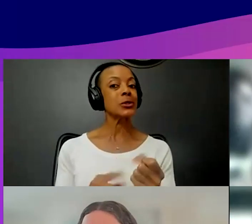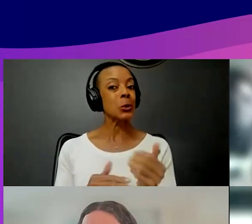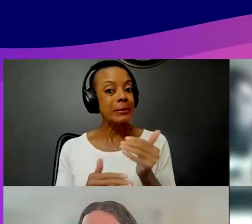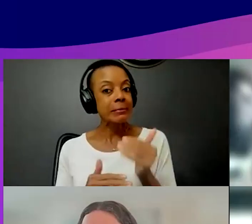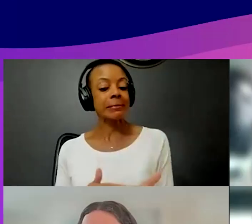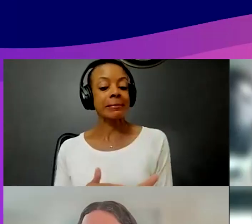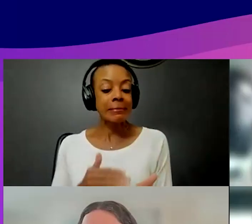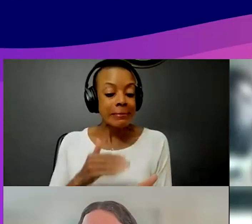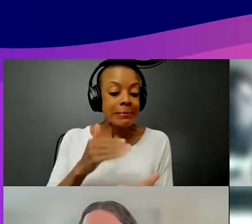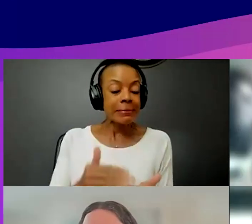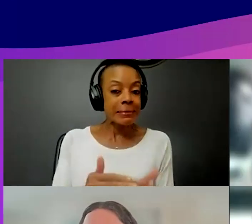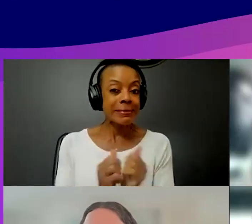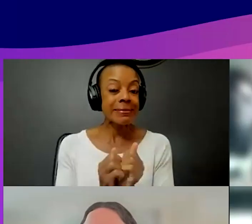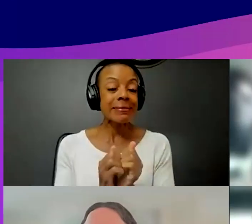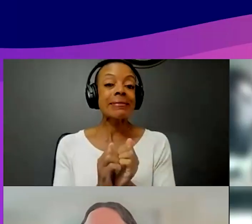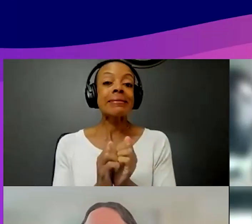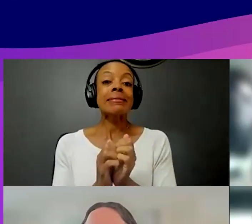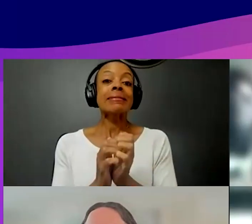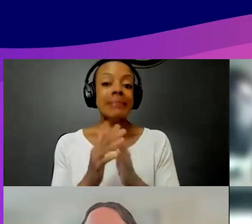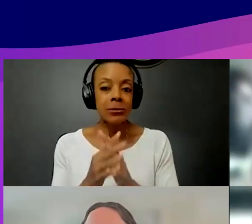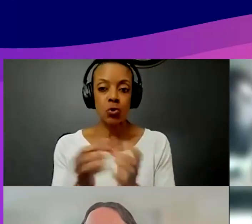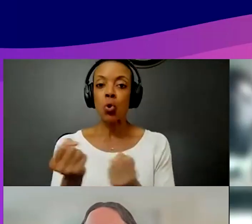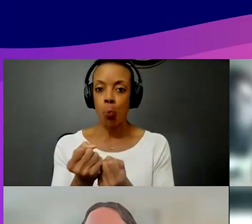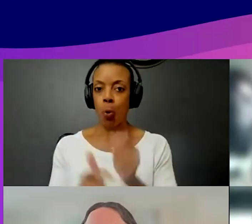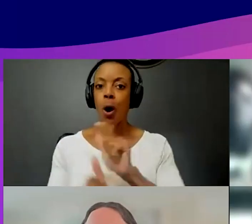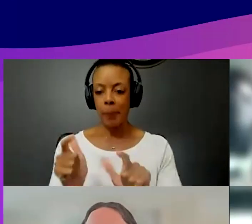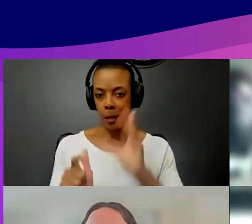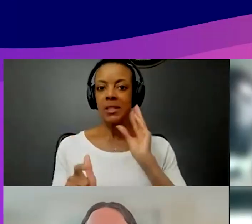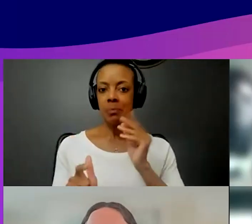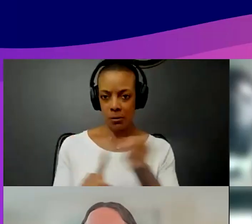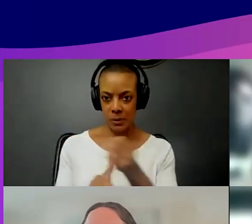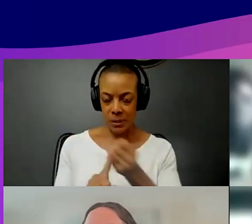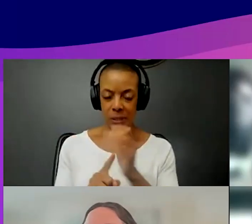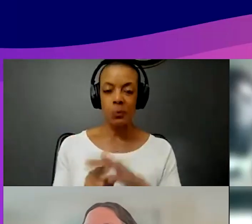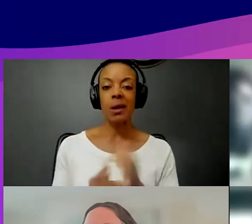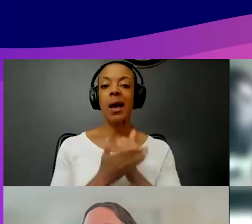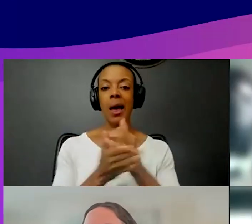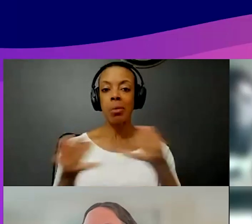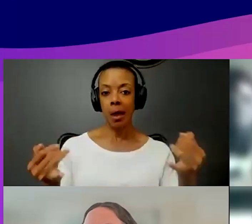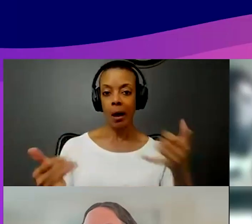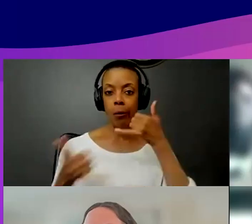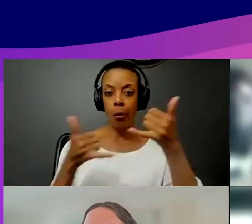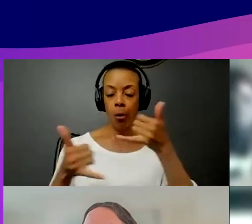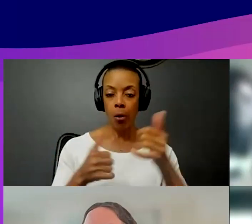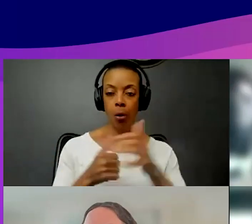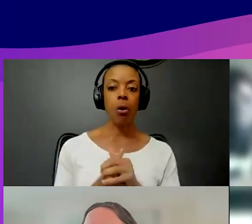to support people experiencing mistreatment. So we have a helpline. We have a mandatory reporting